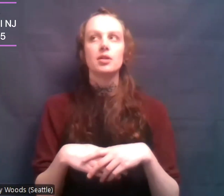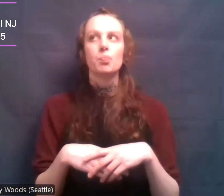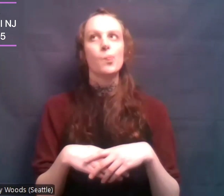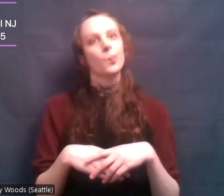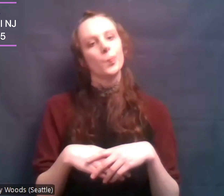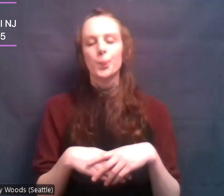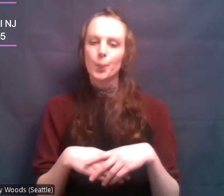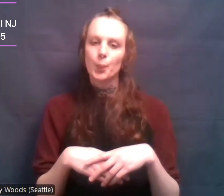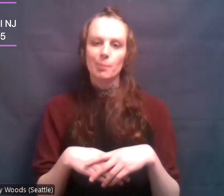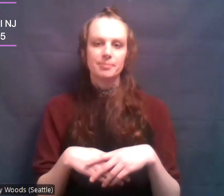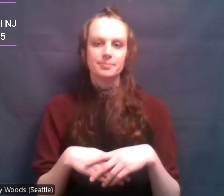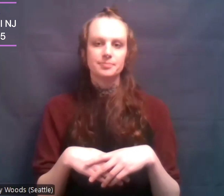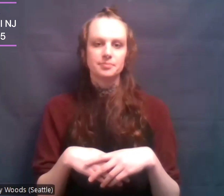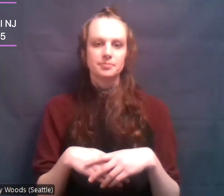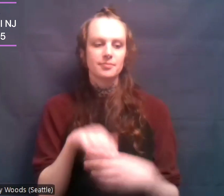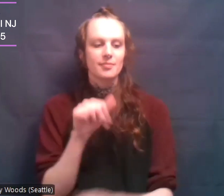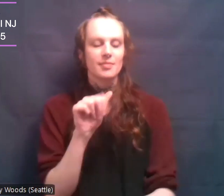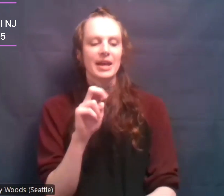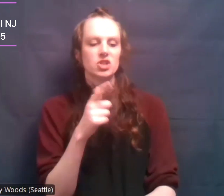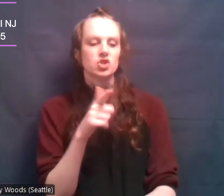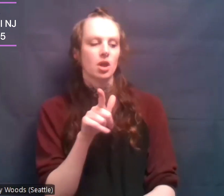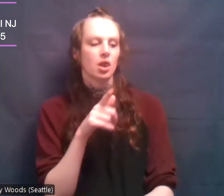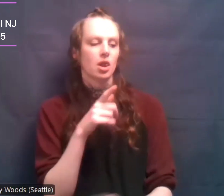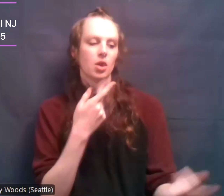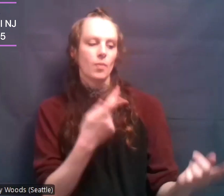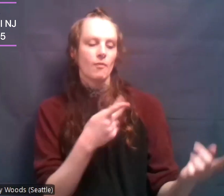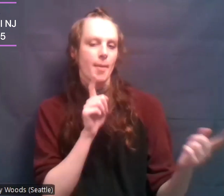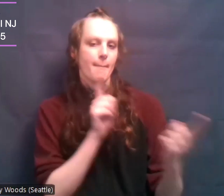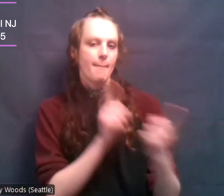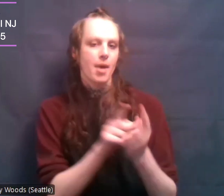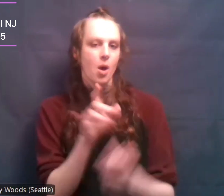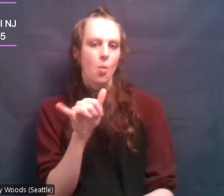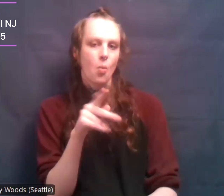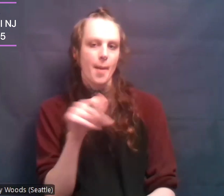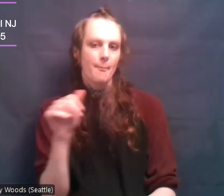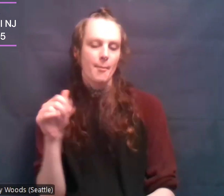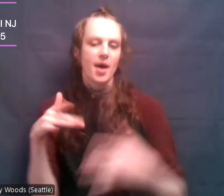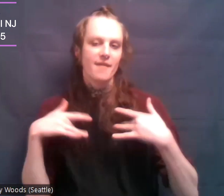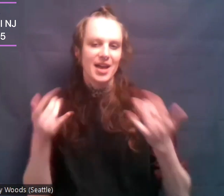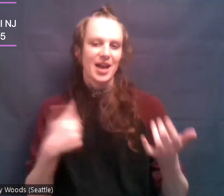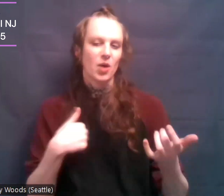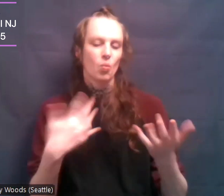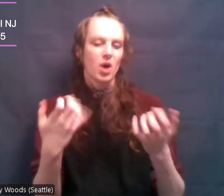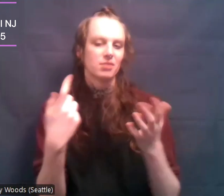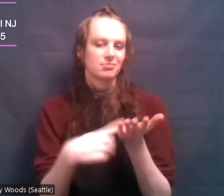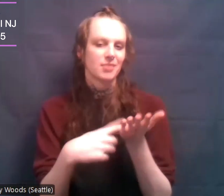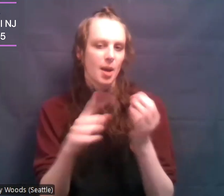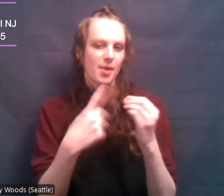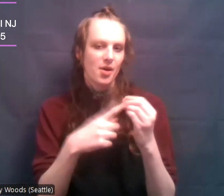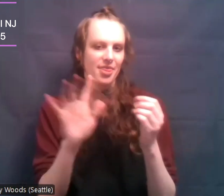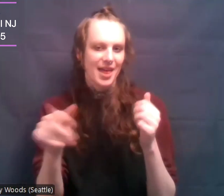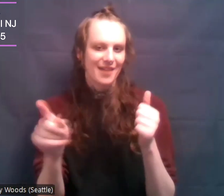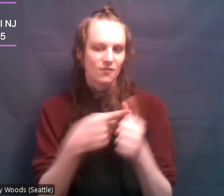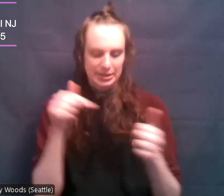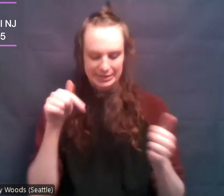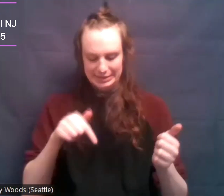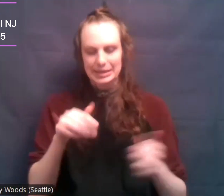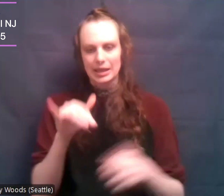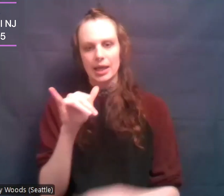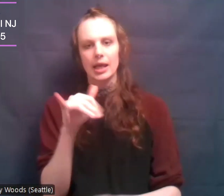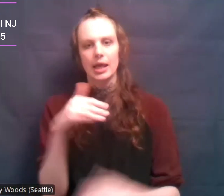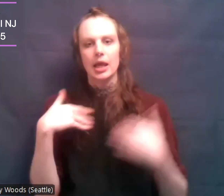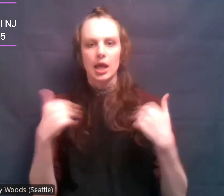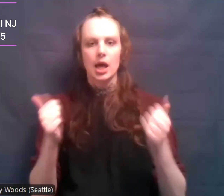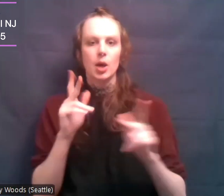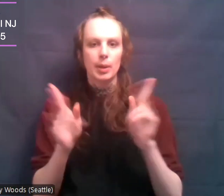what was said, like I met Angel at a YPA event, and that's what I want to start off talking about is like because this is a young people's meeting.